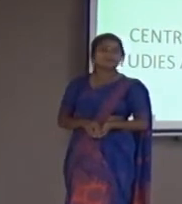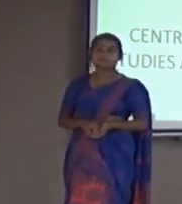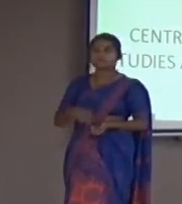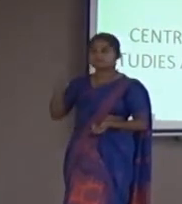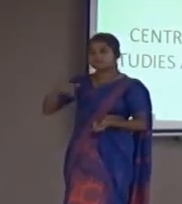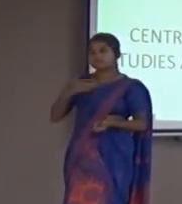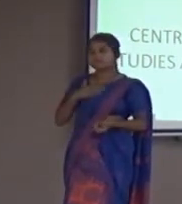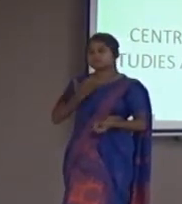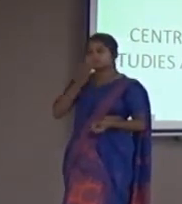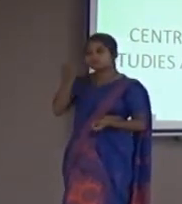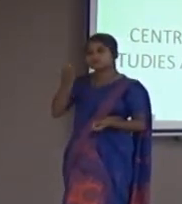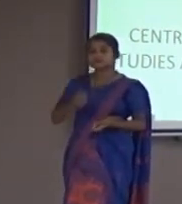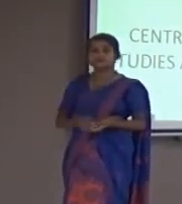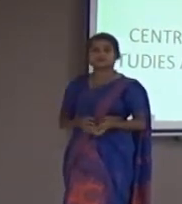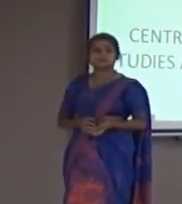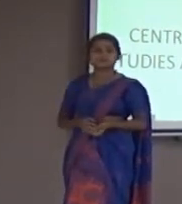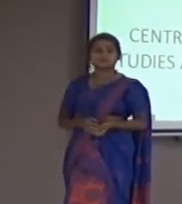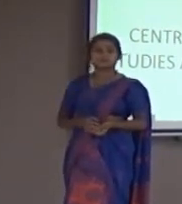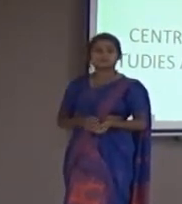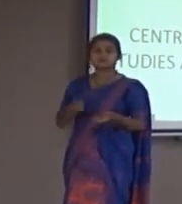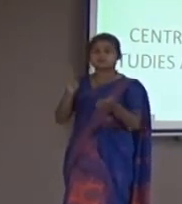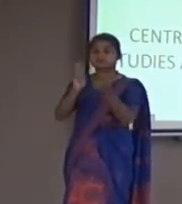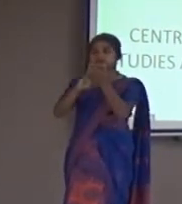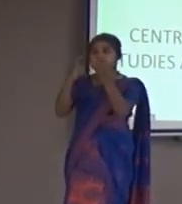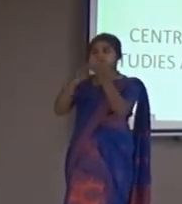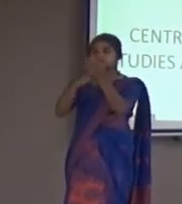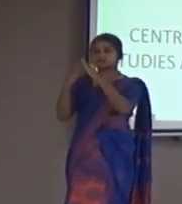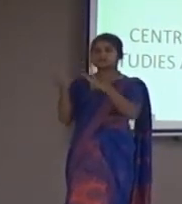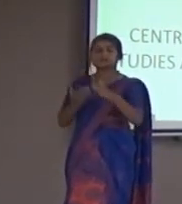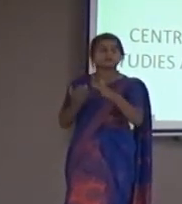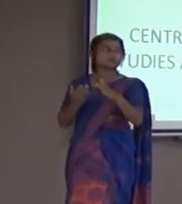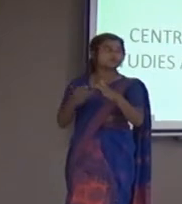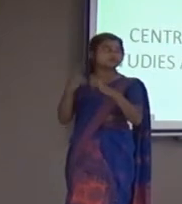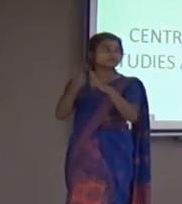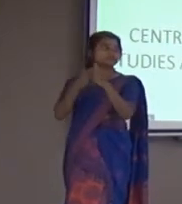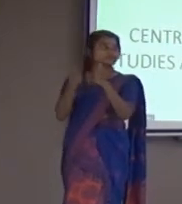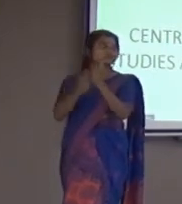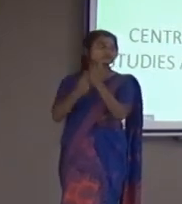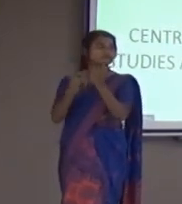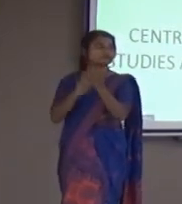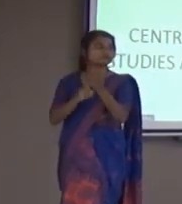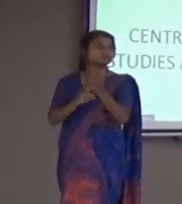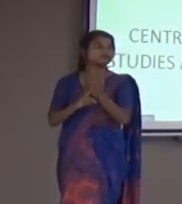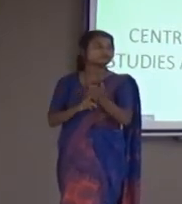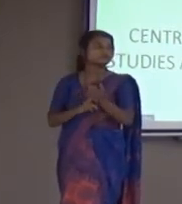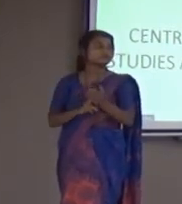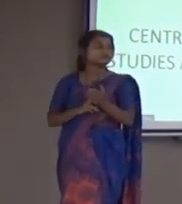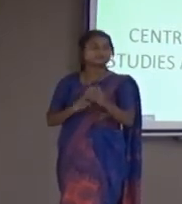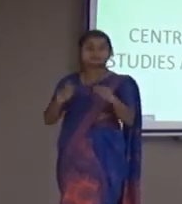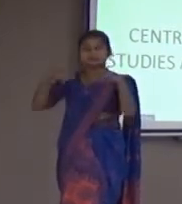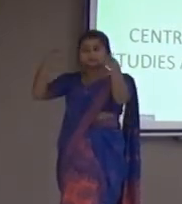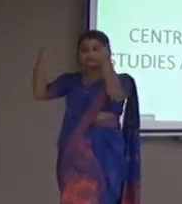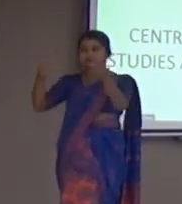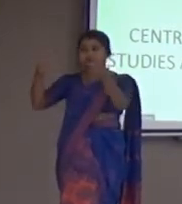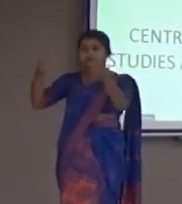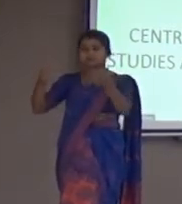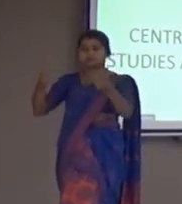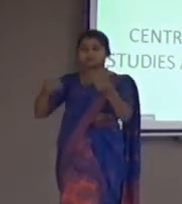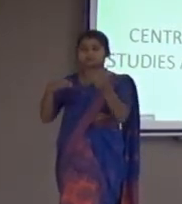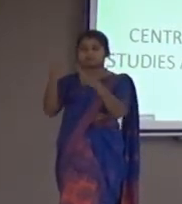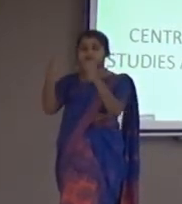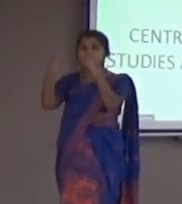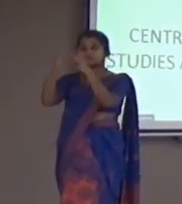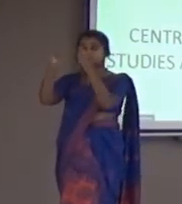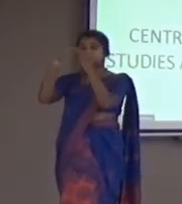I now like to request Mr. Vinod Jamatia and Ms. Devakriti Sharma to please felicitate Mr. Vinod